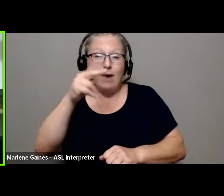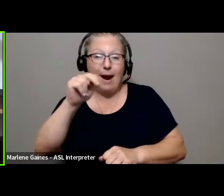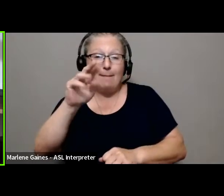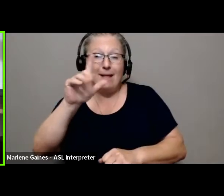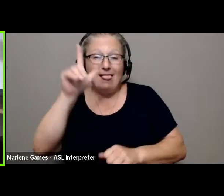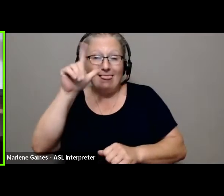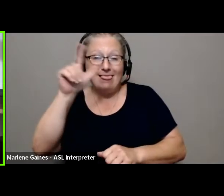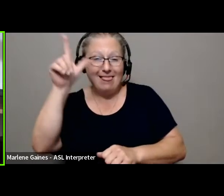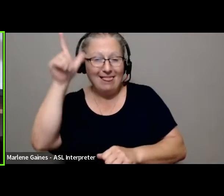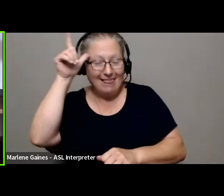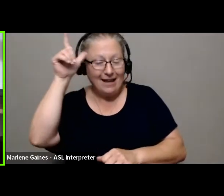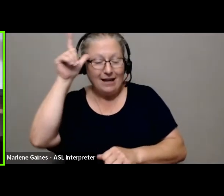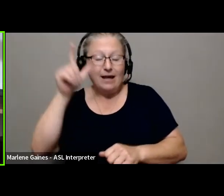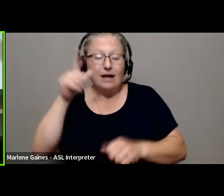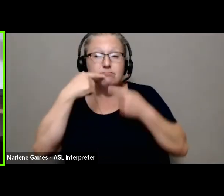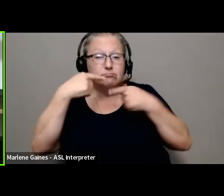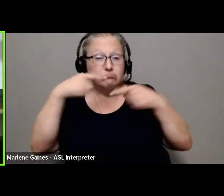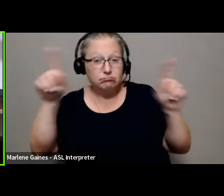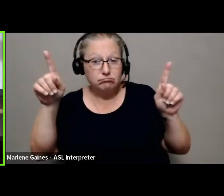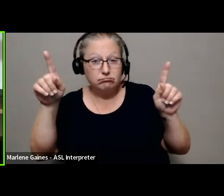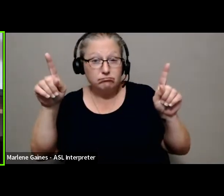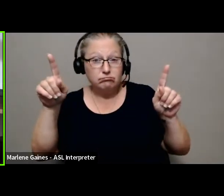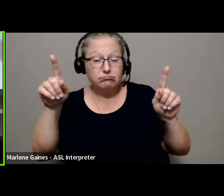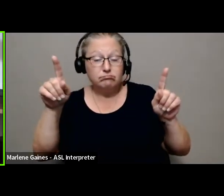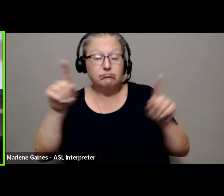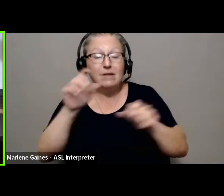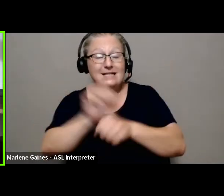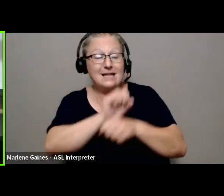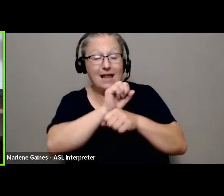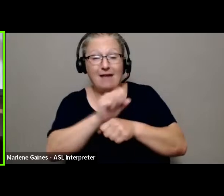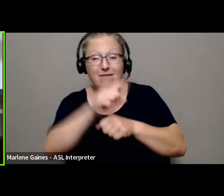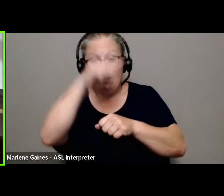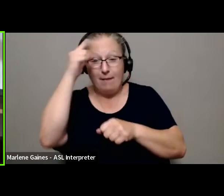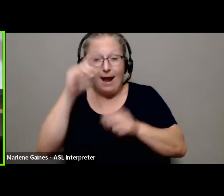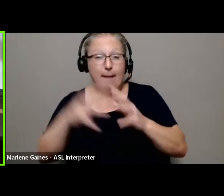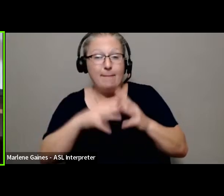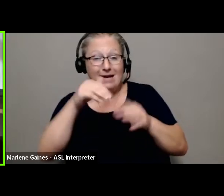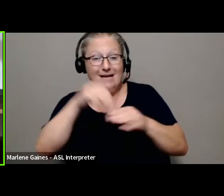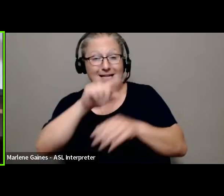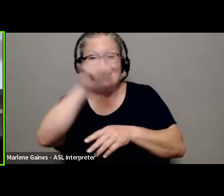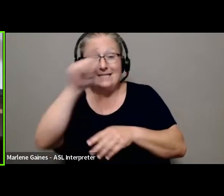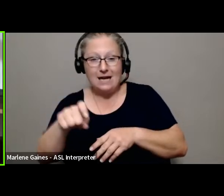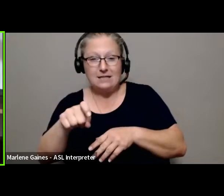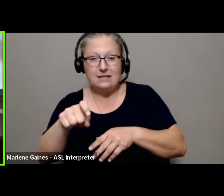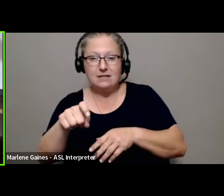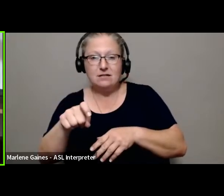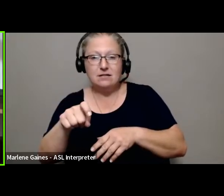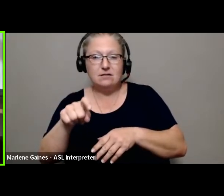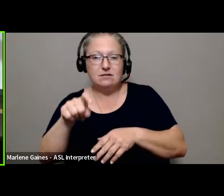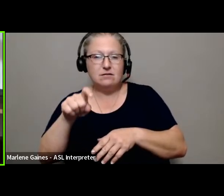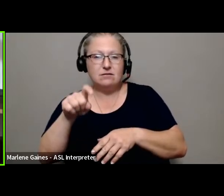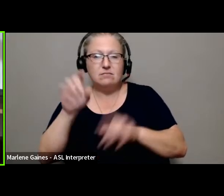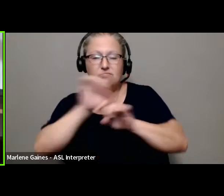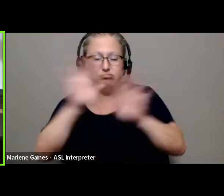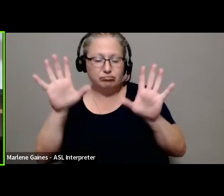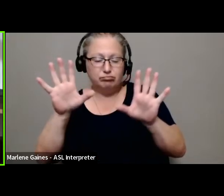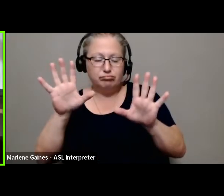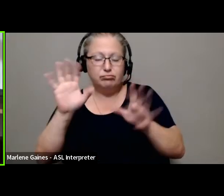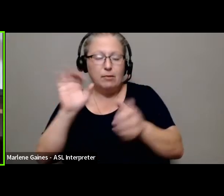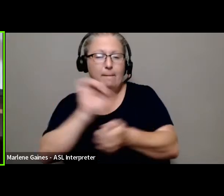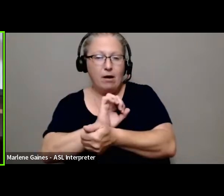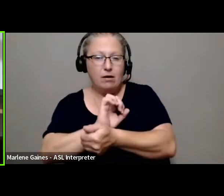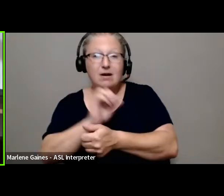issued the Emancipation Proclamation, enslaved Black Americans in Texas remained in brutal bondage, immorally